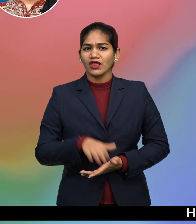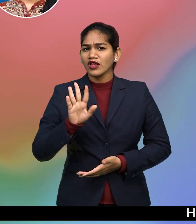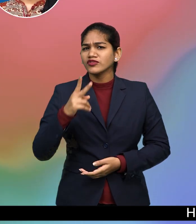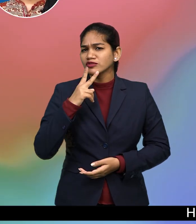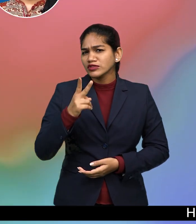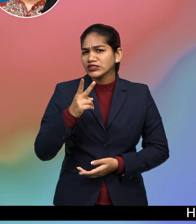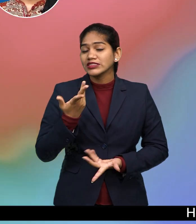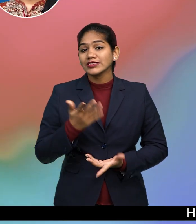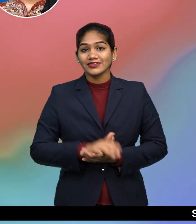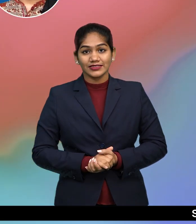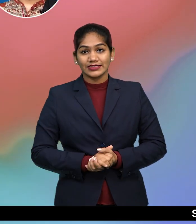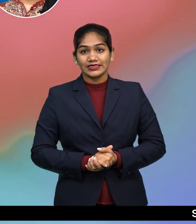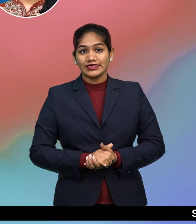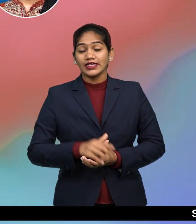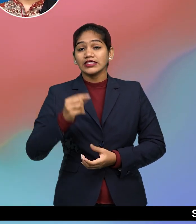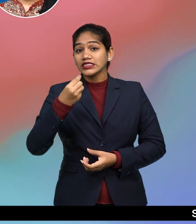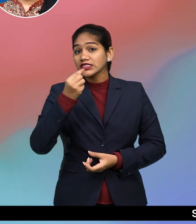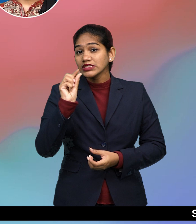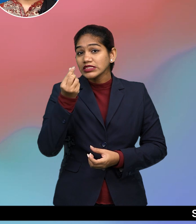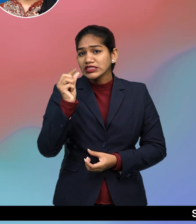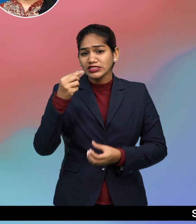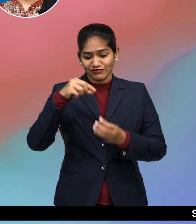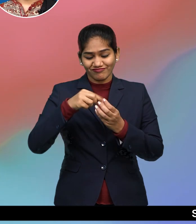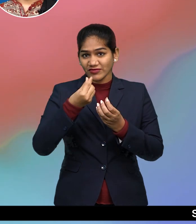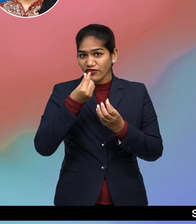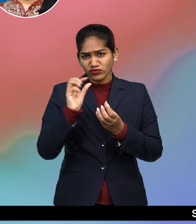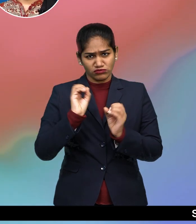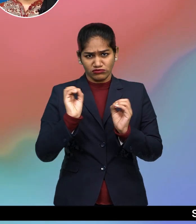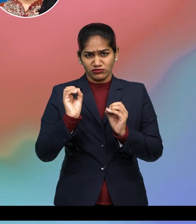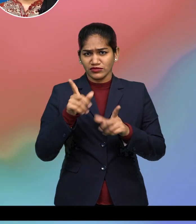Have you ever seen seedless fruits like